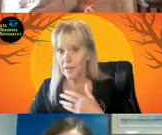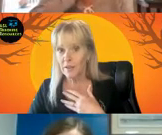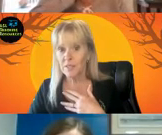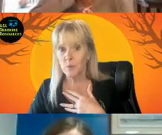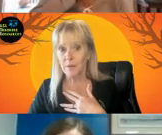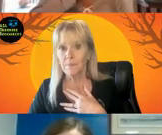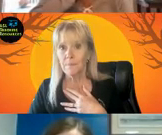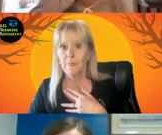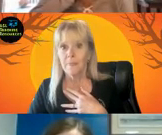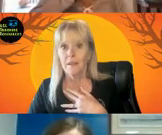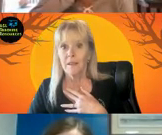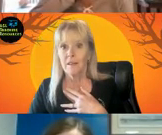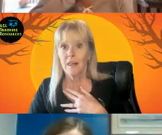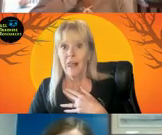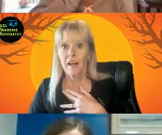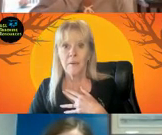we are here as well.